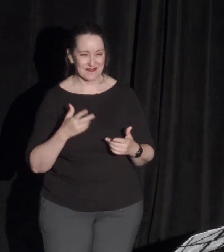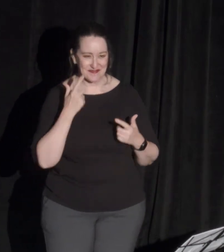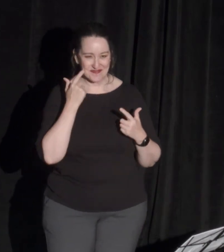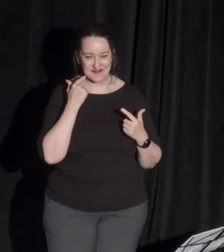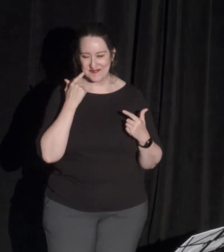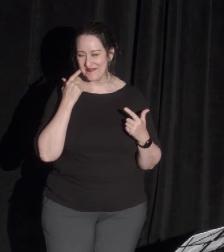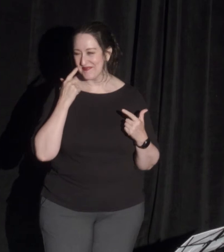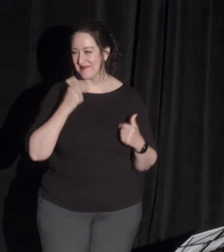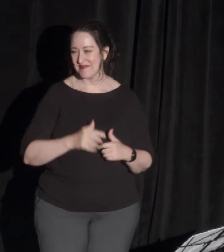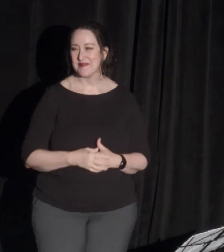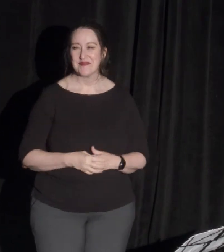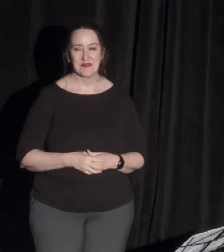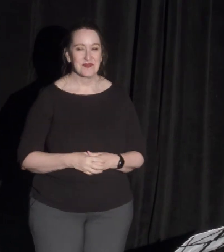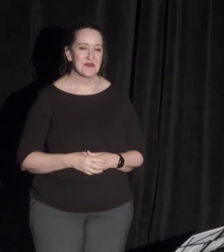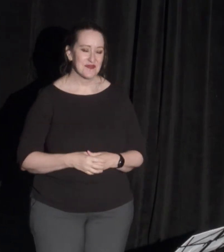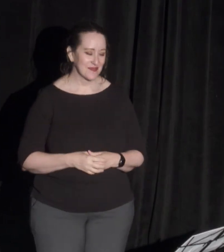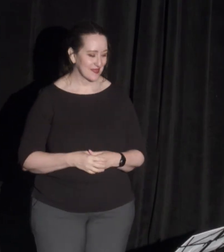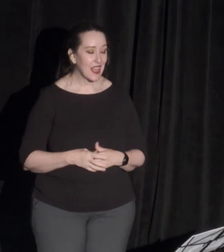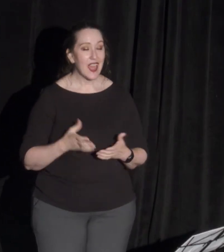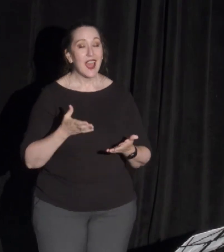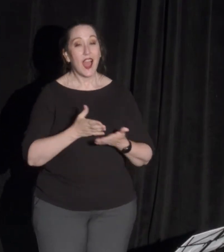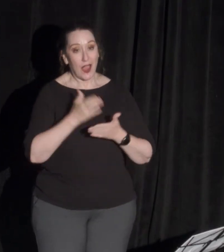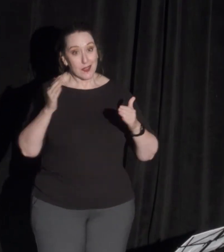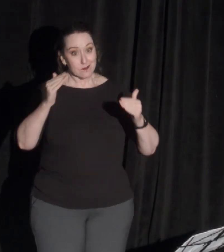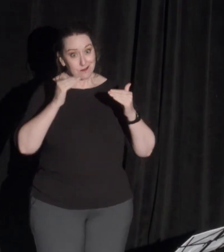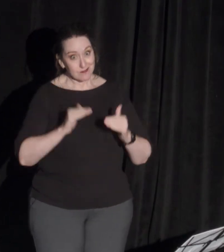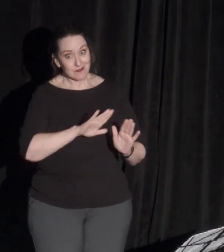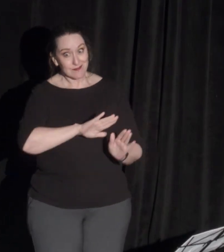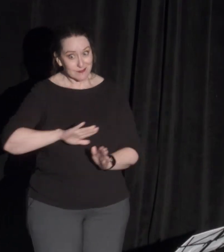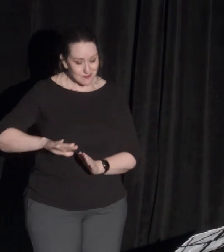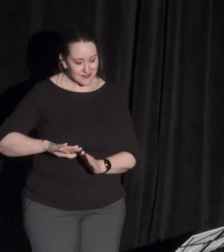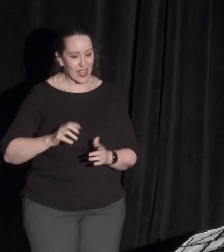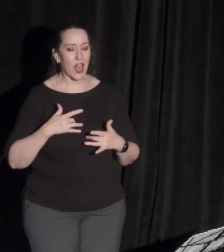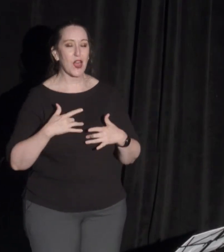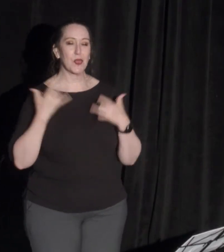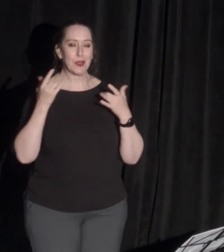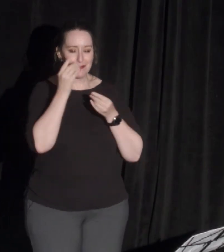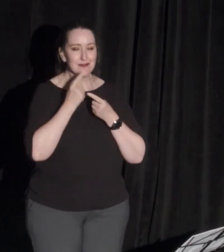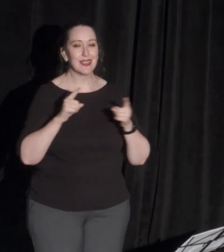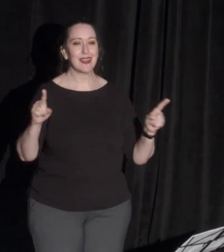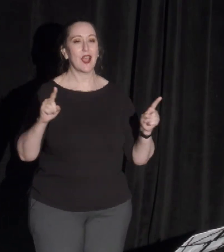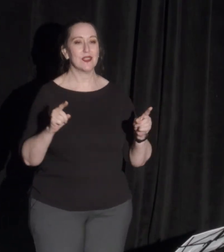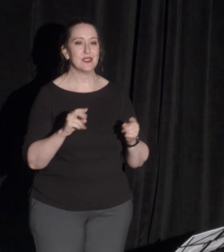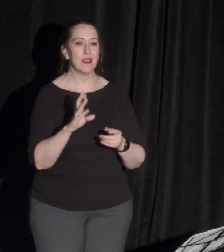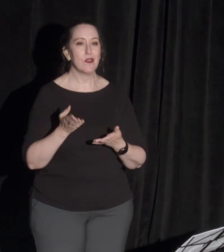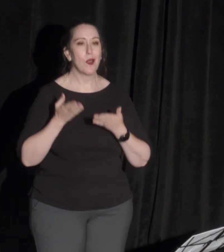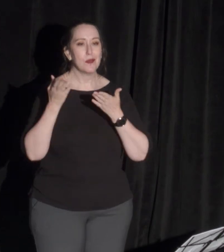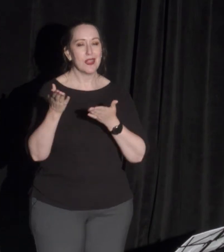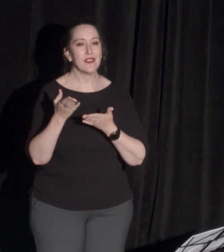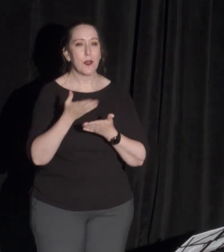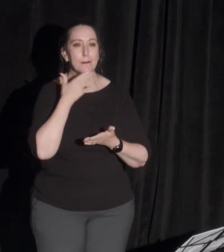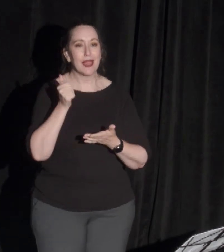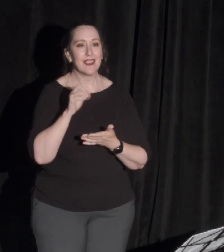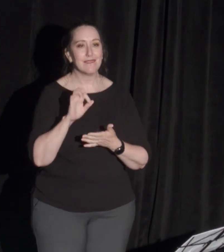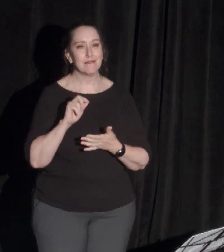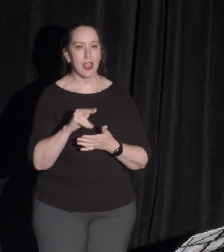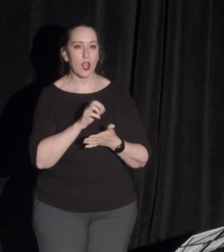made me tickle. Anyway. All right, moving on. We are thrilled to announce the nominees for Best Fan Writer. The nominees